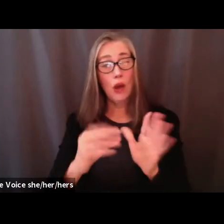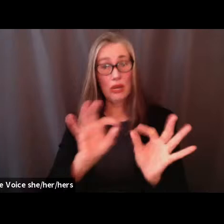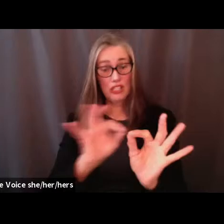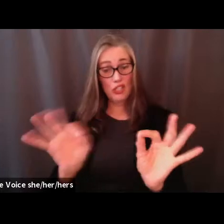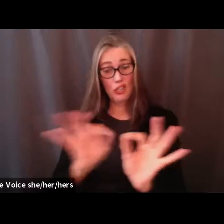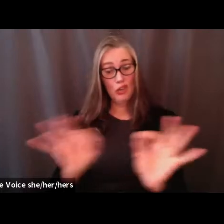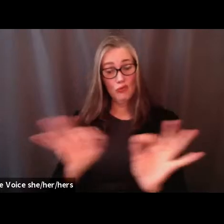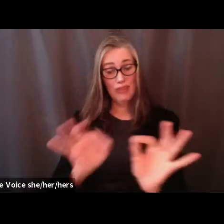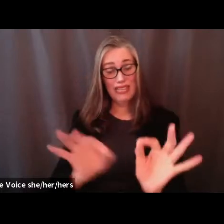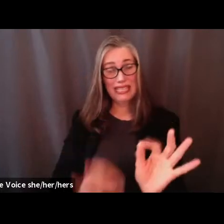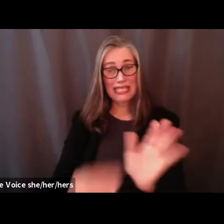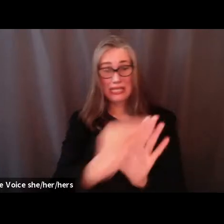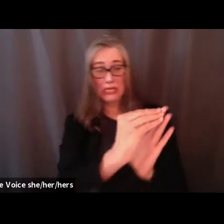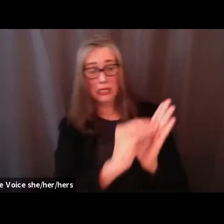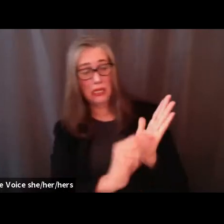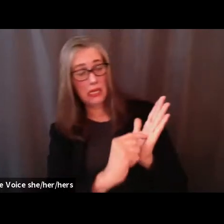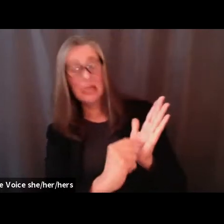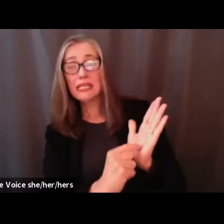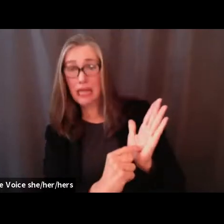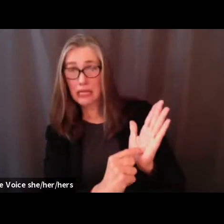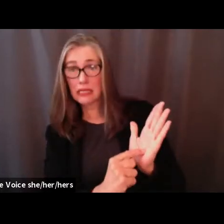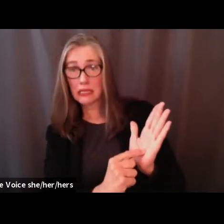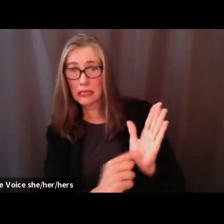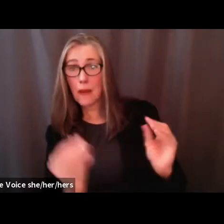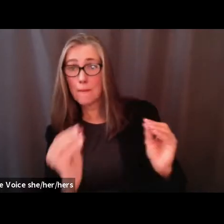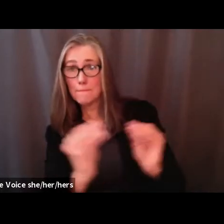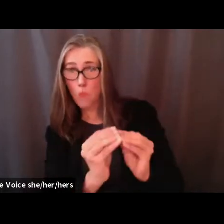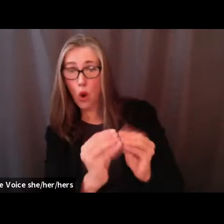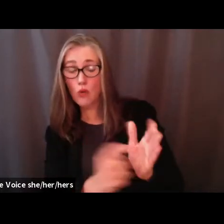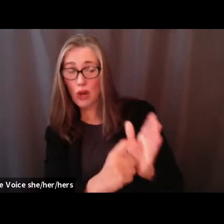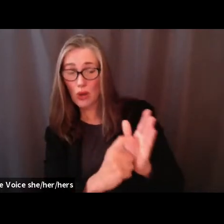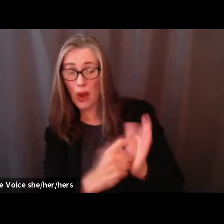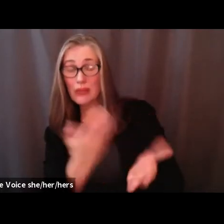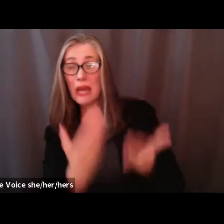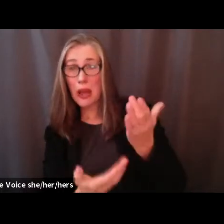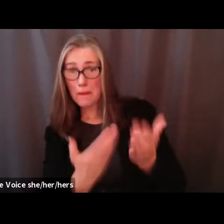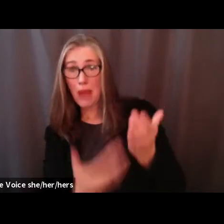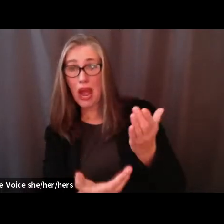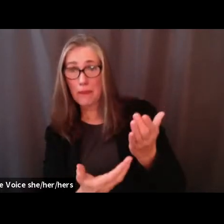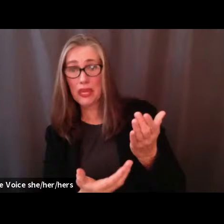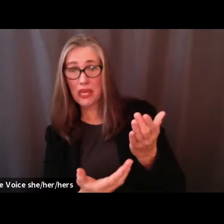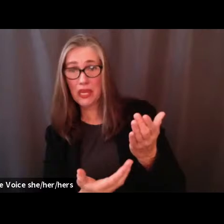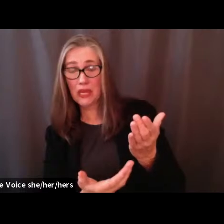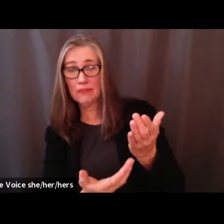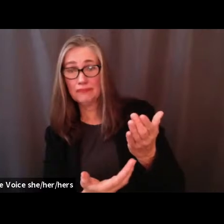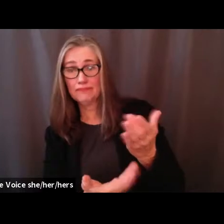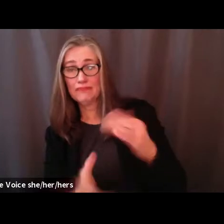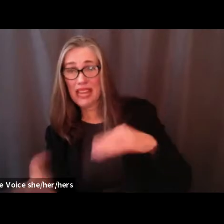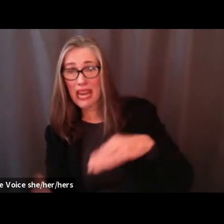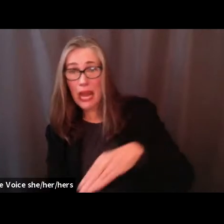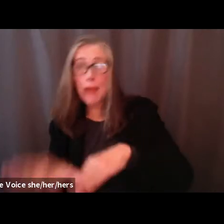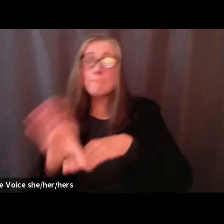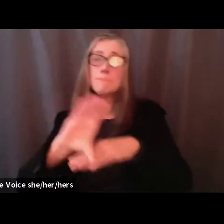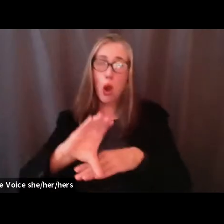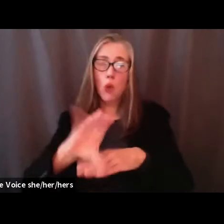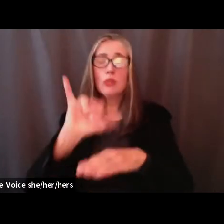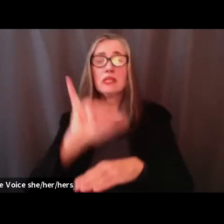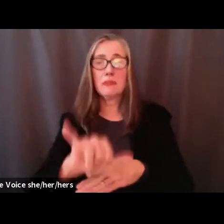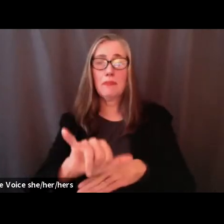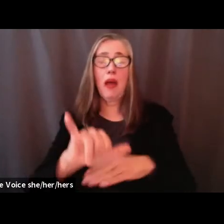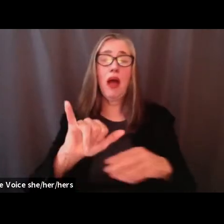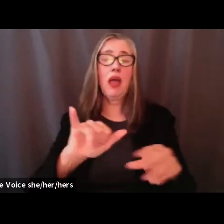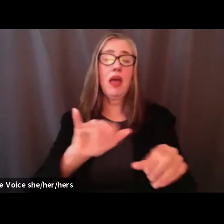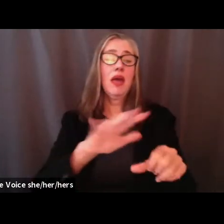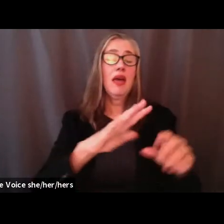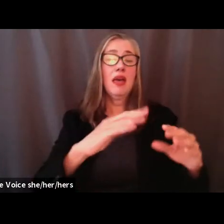It says additional requirements may be imposed by the venue or and other governing state or local authorities and CADEM staff, which